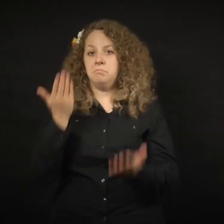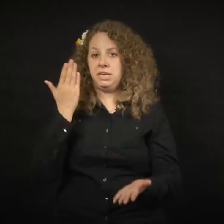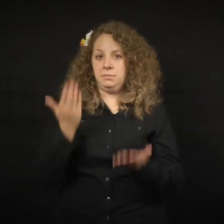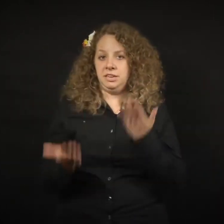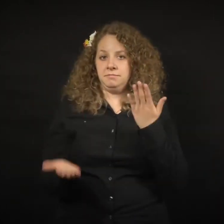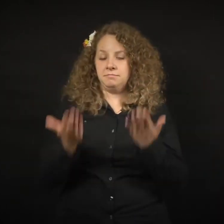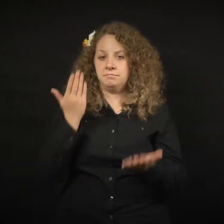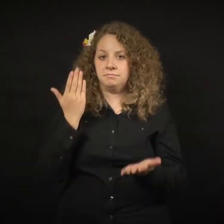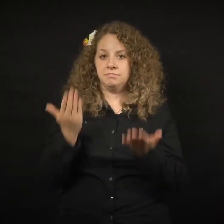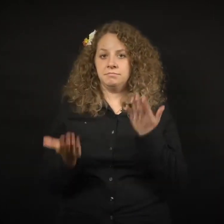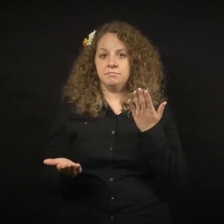Maybe.